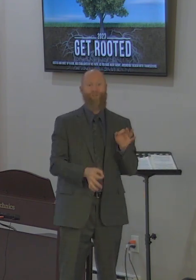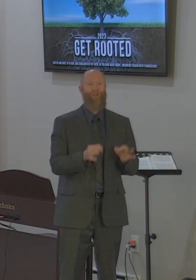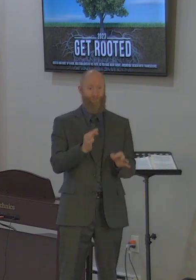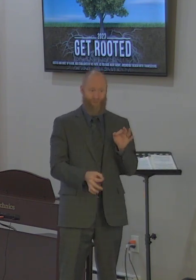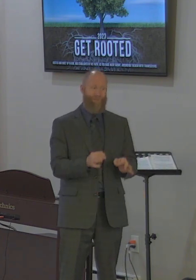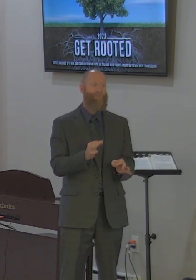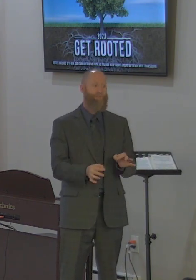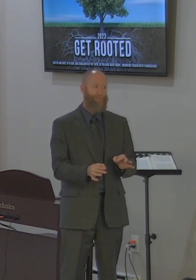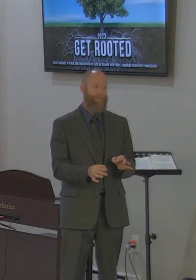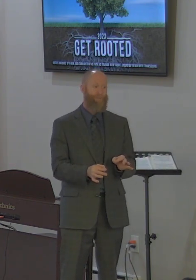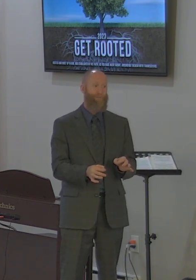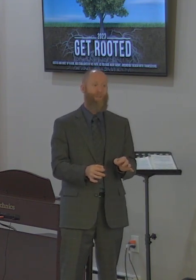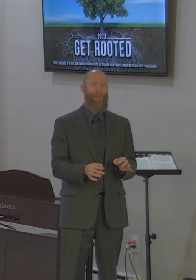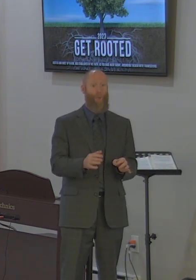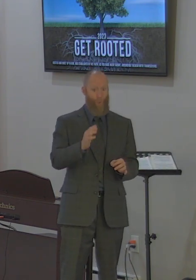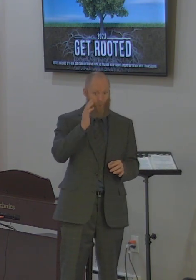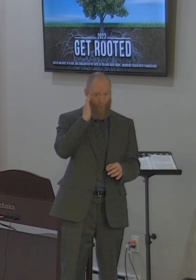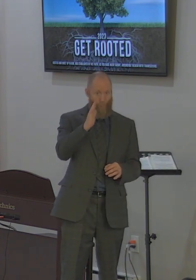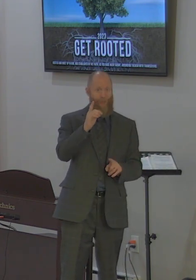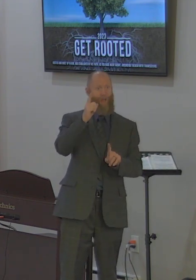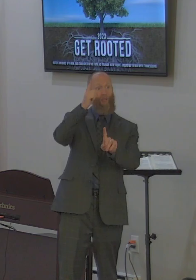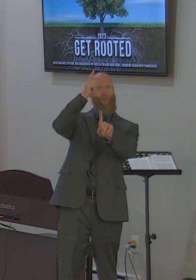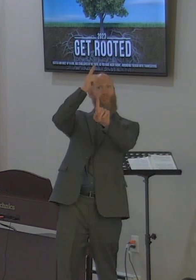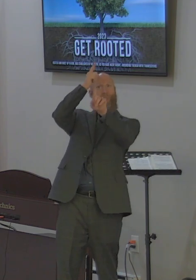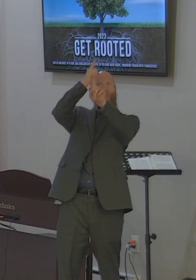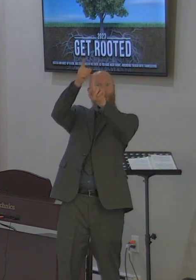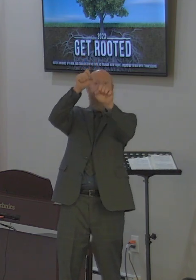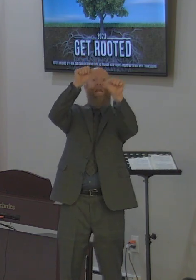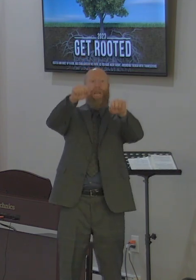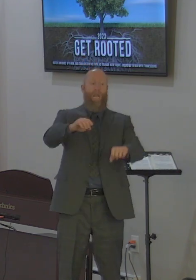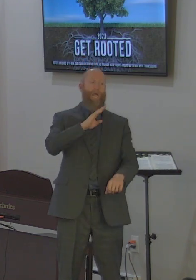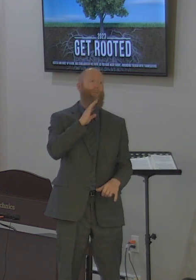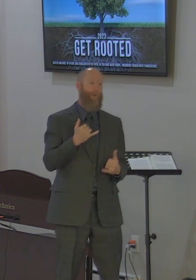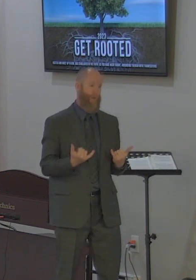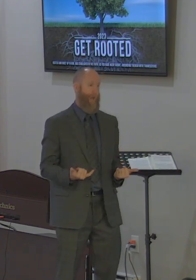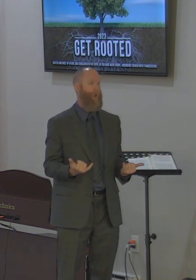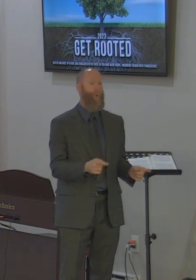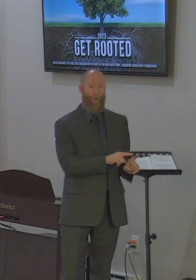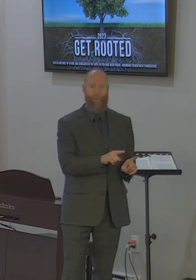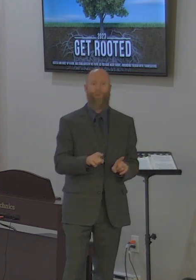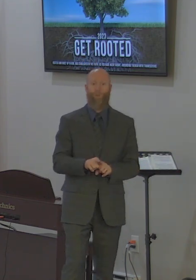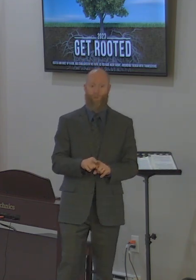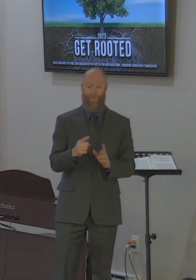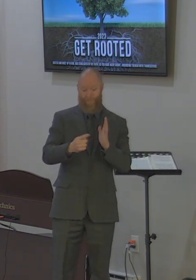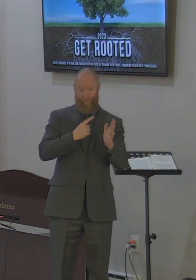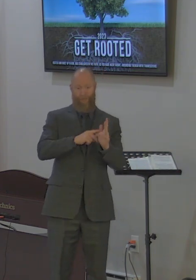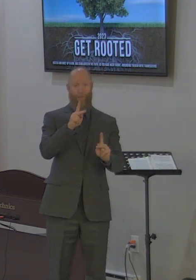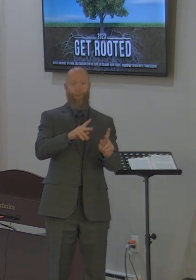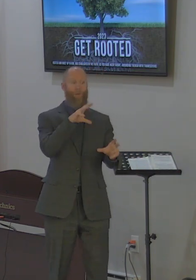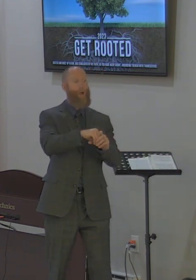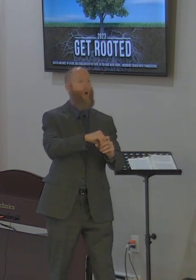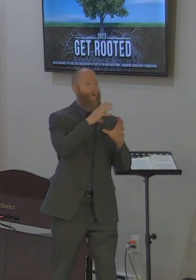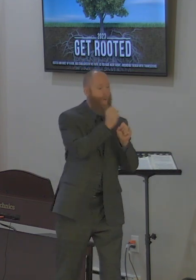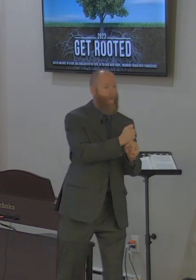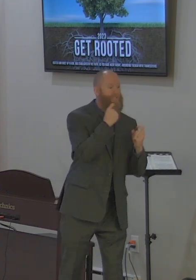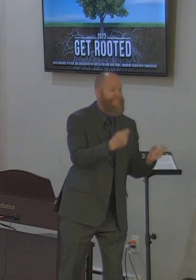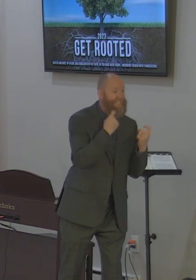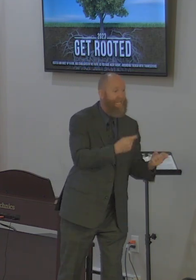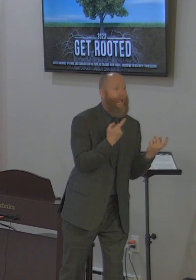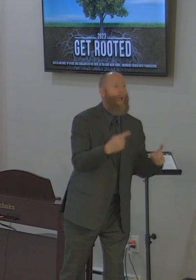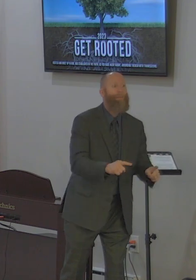your flesh. And we ought to be moved by fear and so much so that it compels us to live a righteous